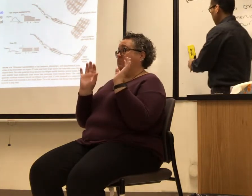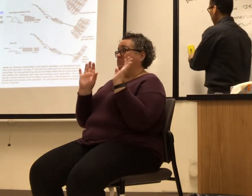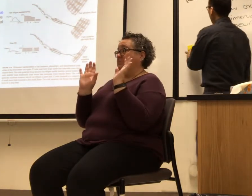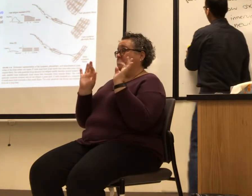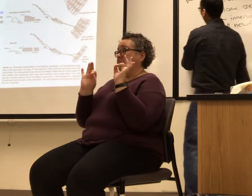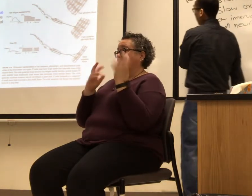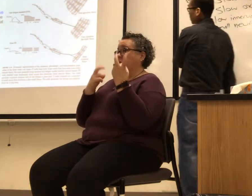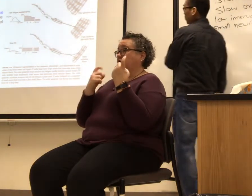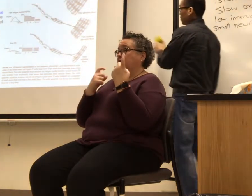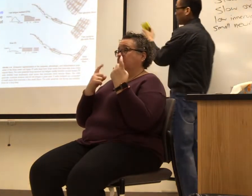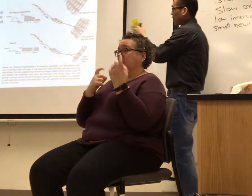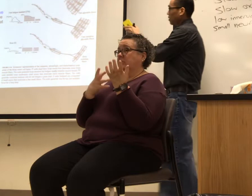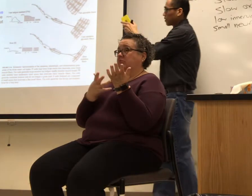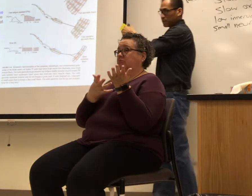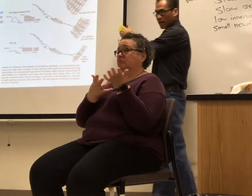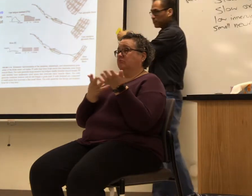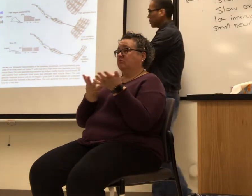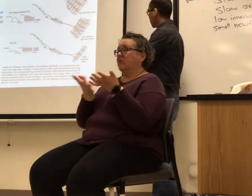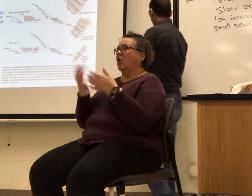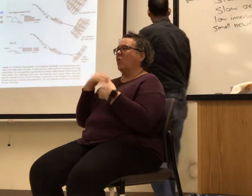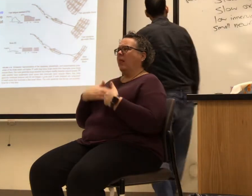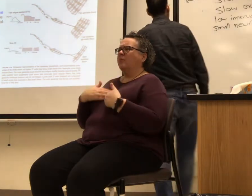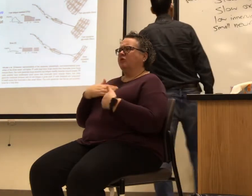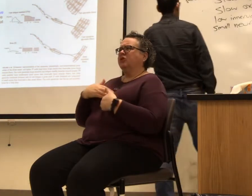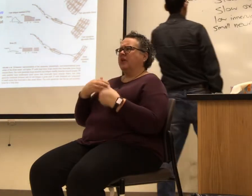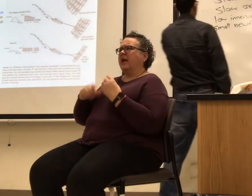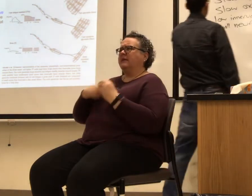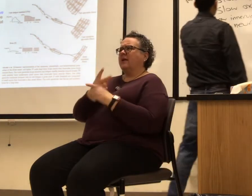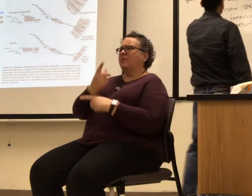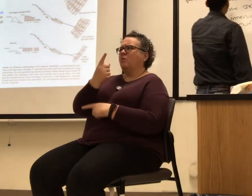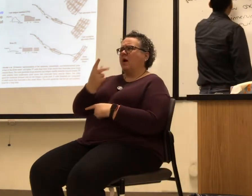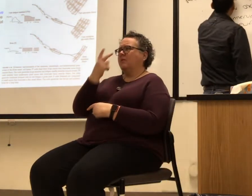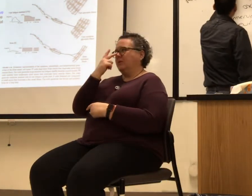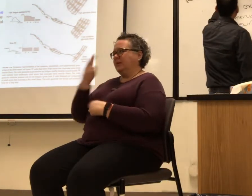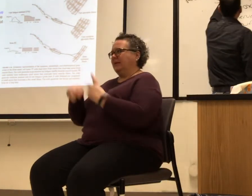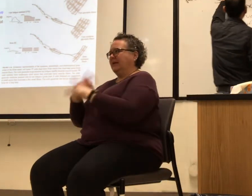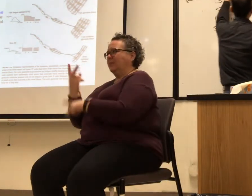You appreciate type 1 when you kind of look at the type 2s here.